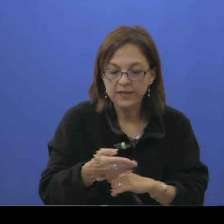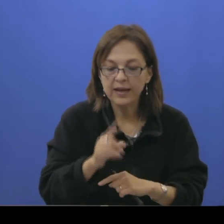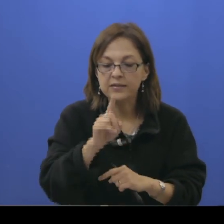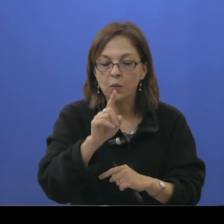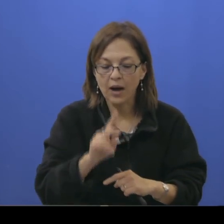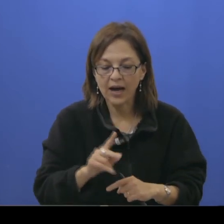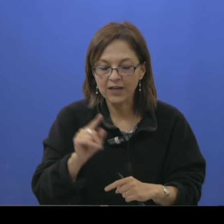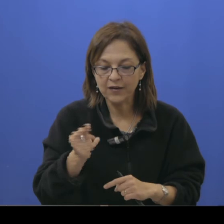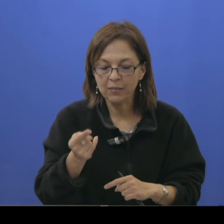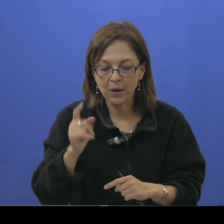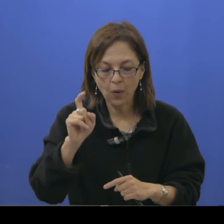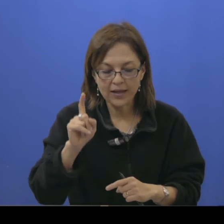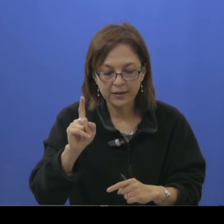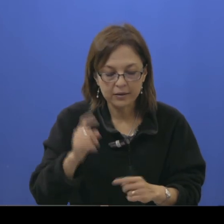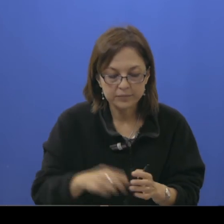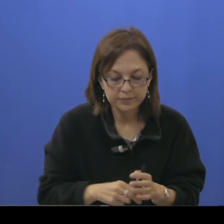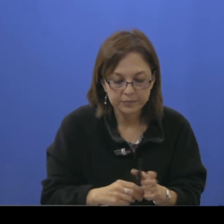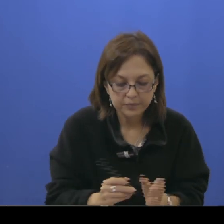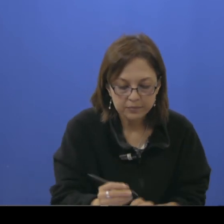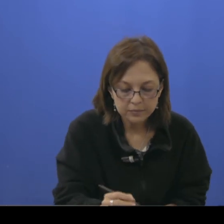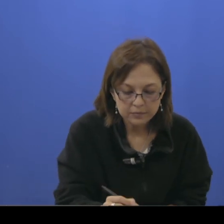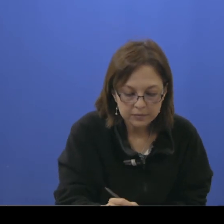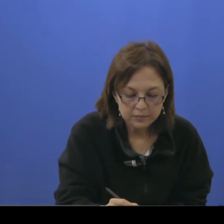The next 1/2, 1.